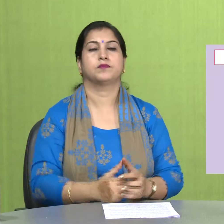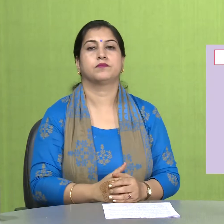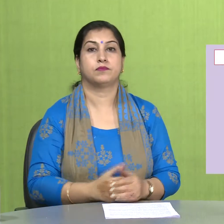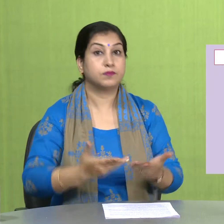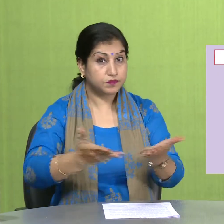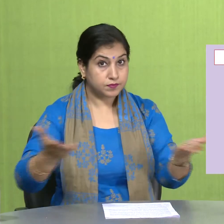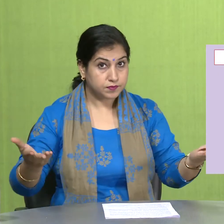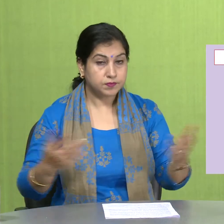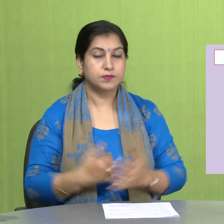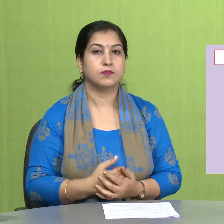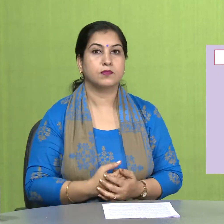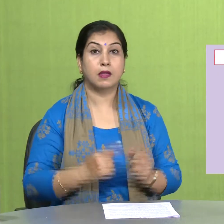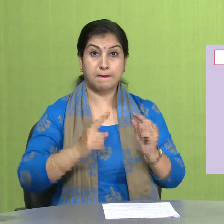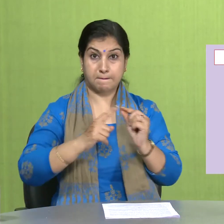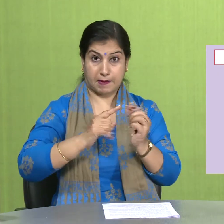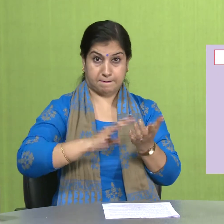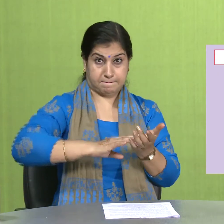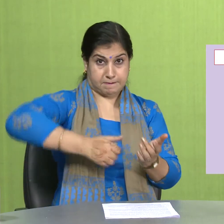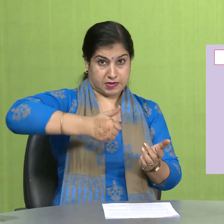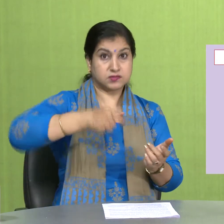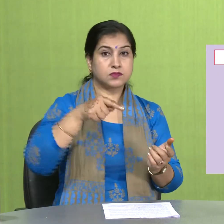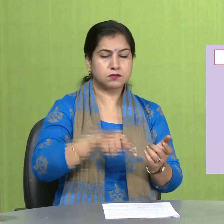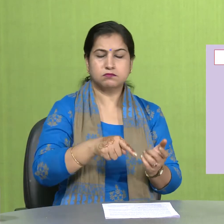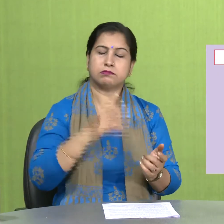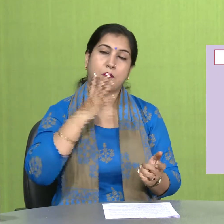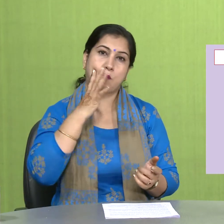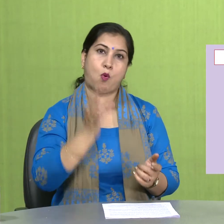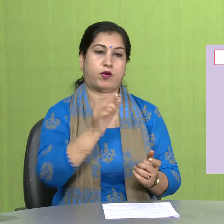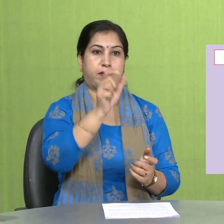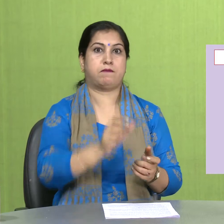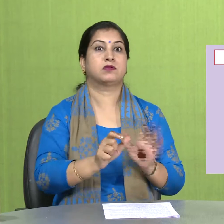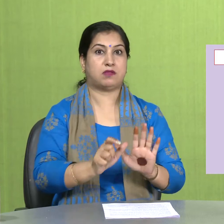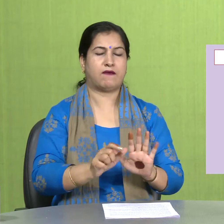Learners, the Prime Minister is the most important person in the government.